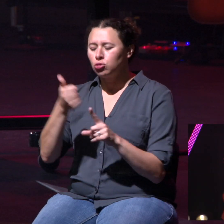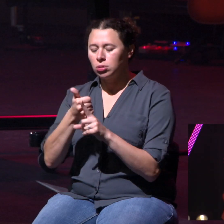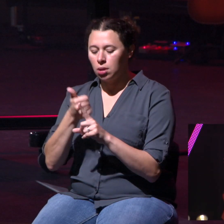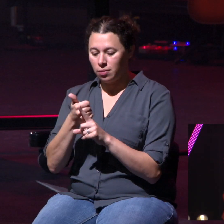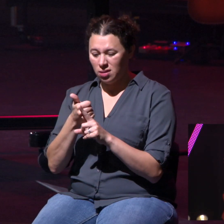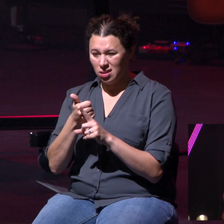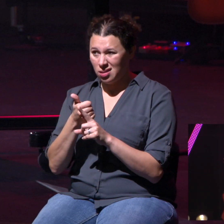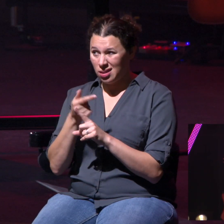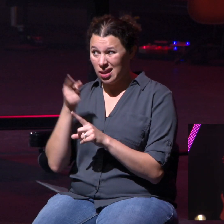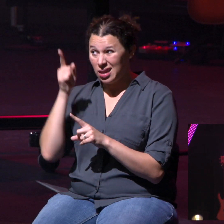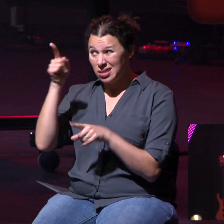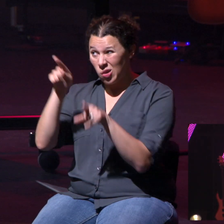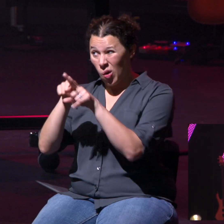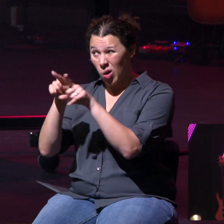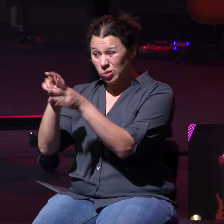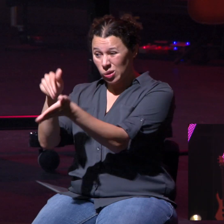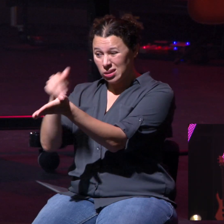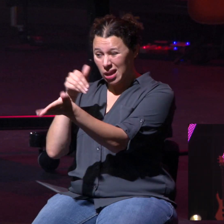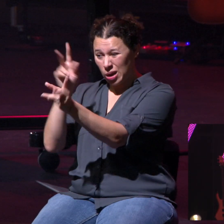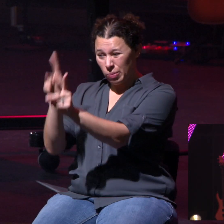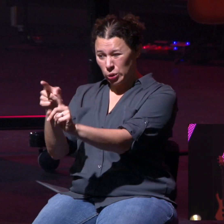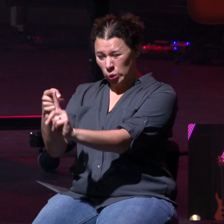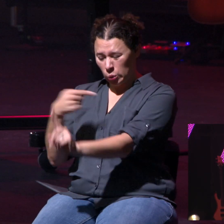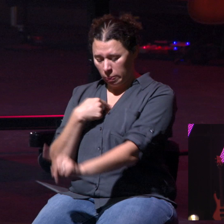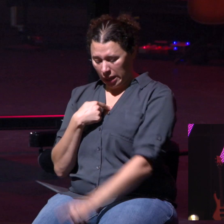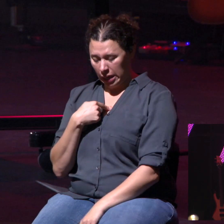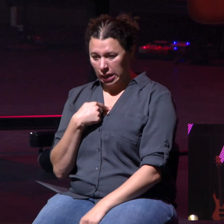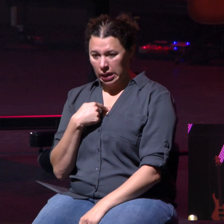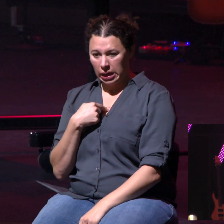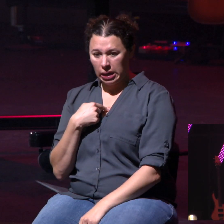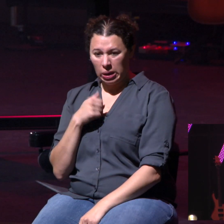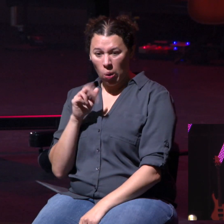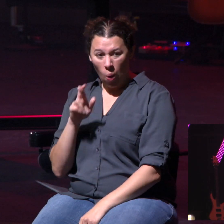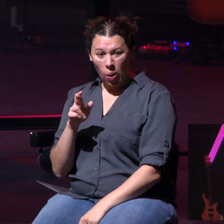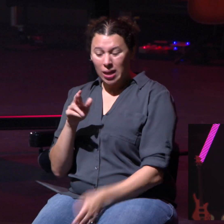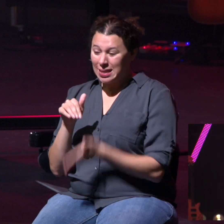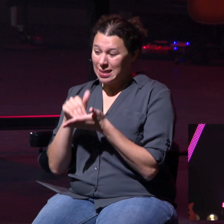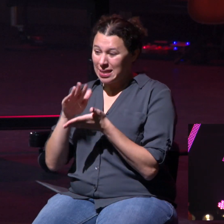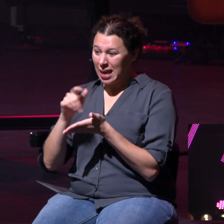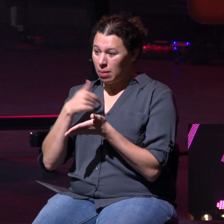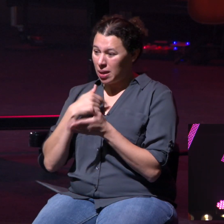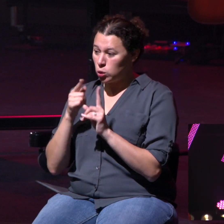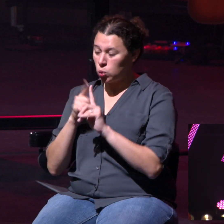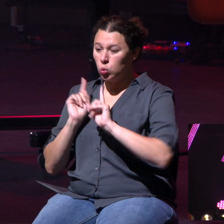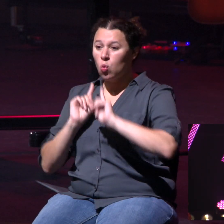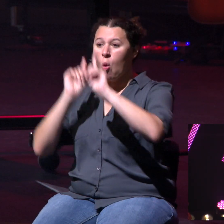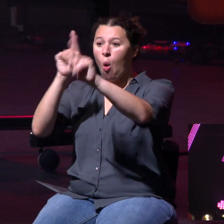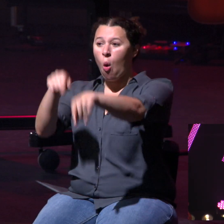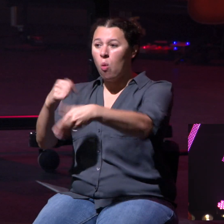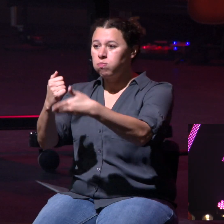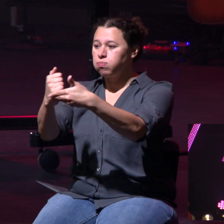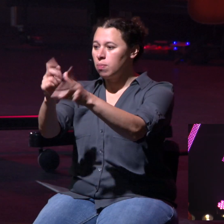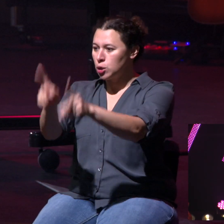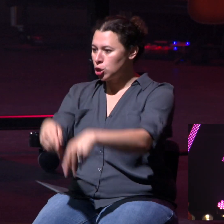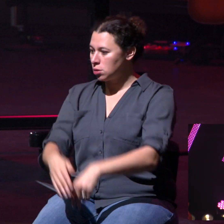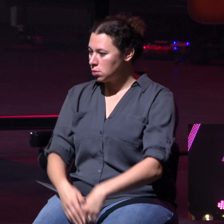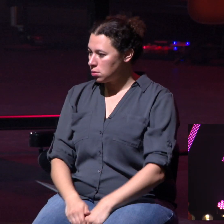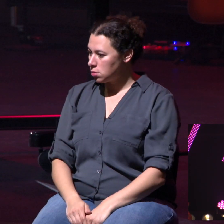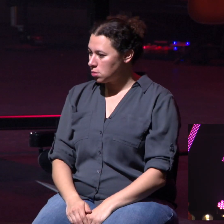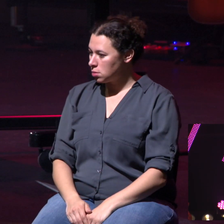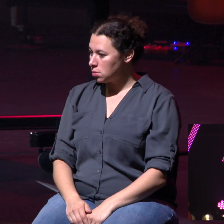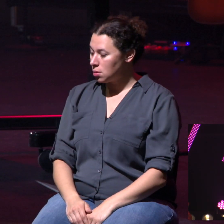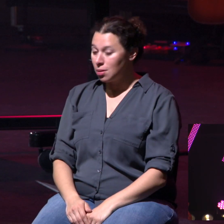me as well? Because some of you might be in desolate places and have built camp